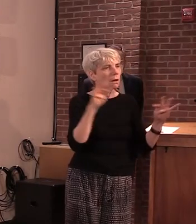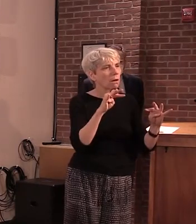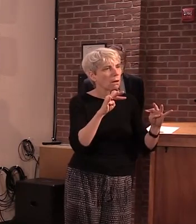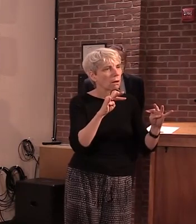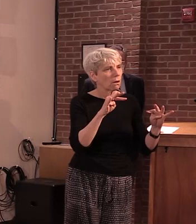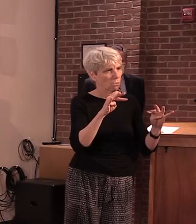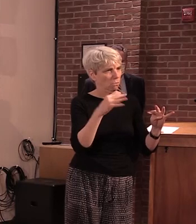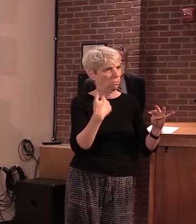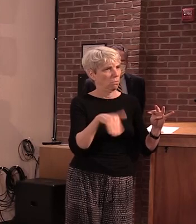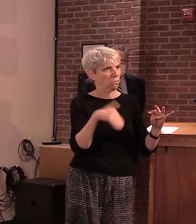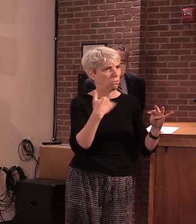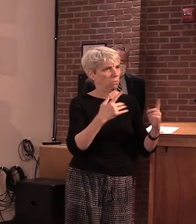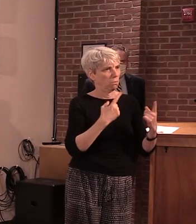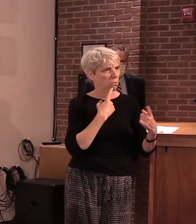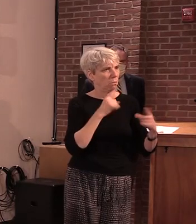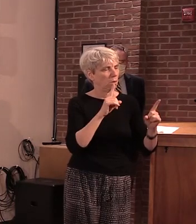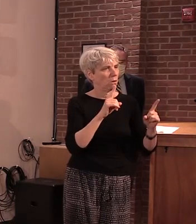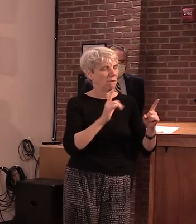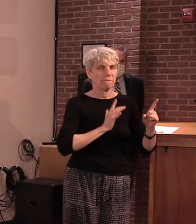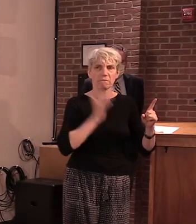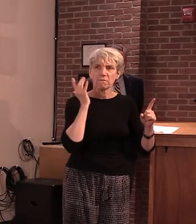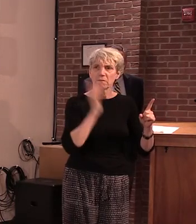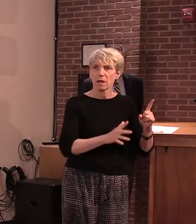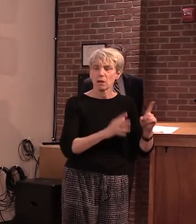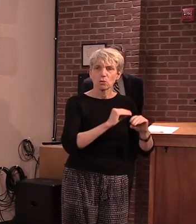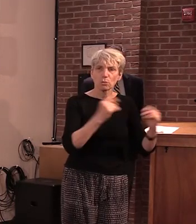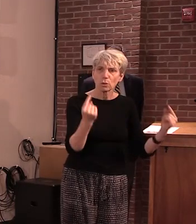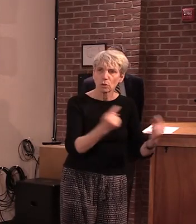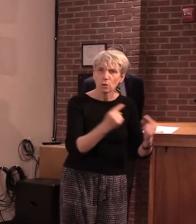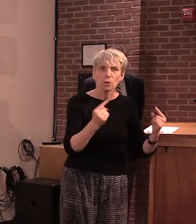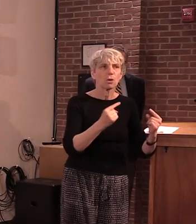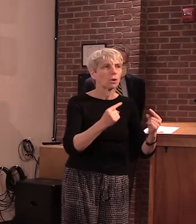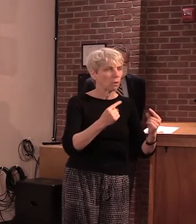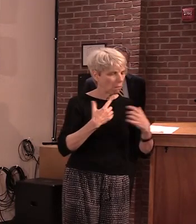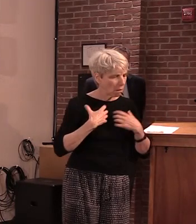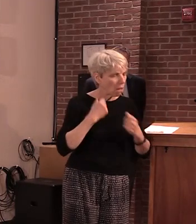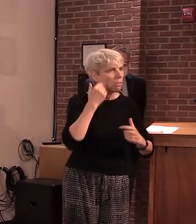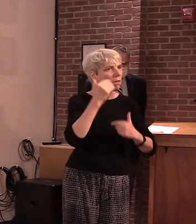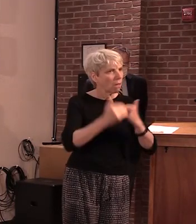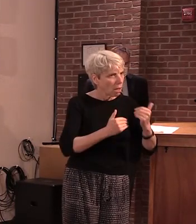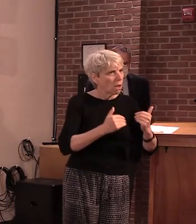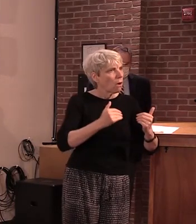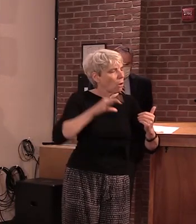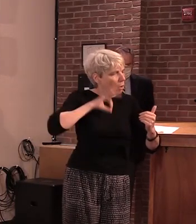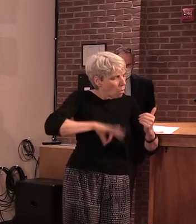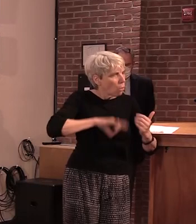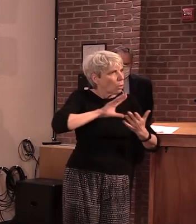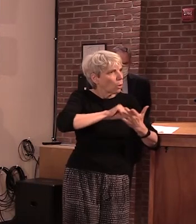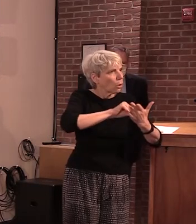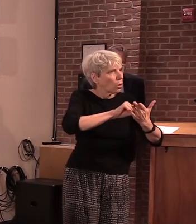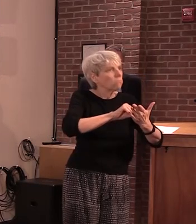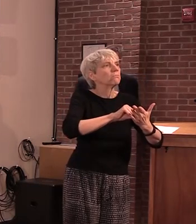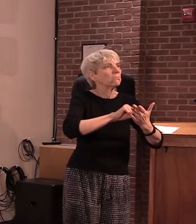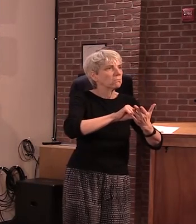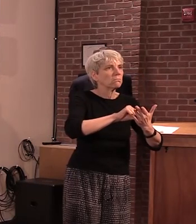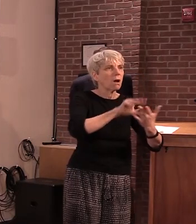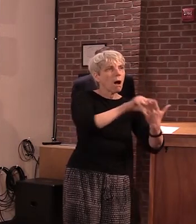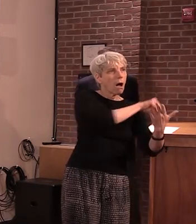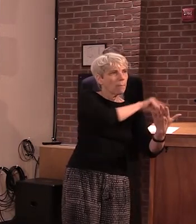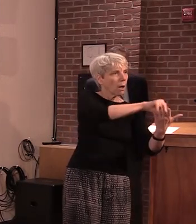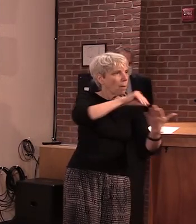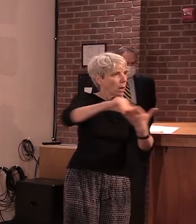perspective, is everyone having enough confidence in the system so that we get to a point where we have 5 days a